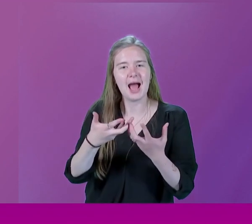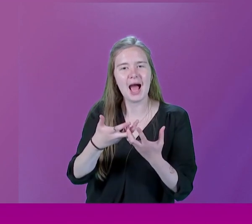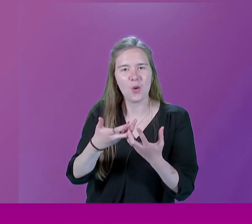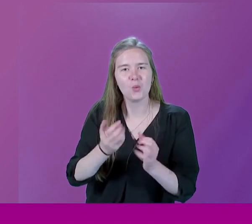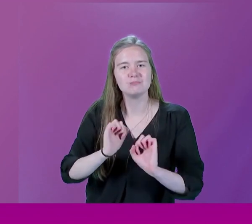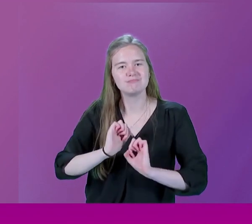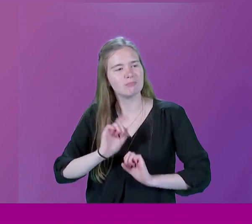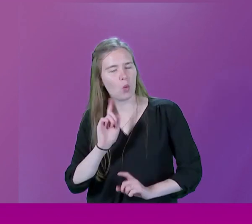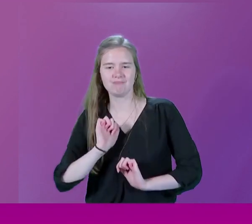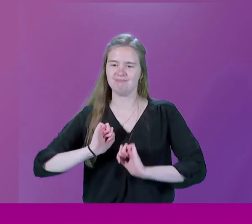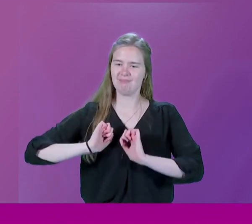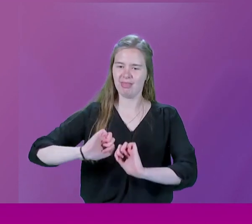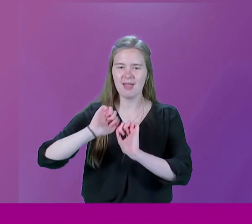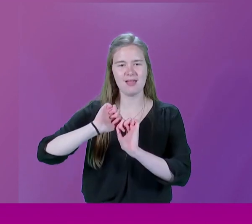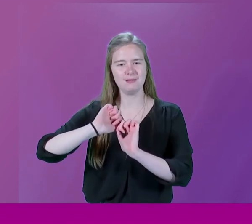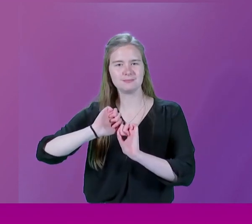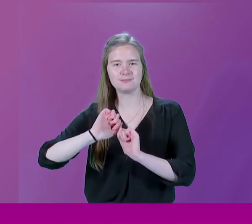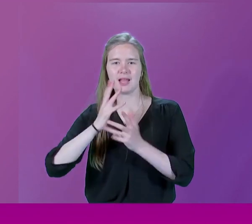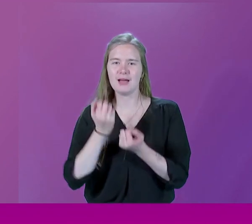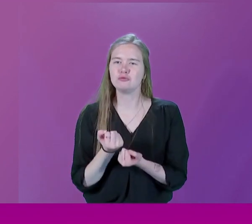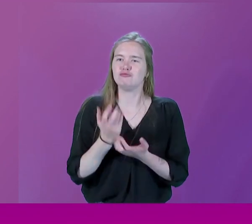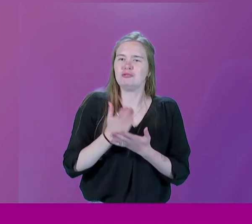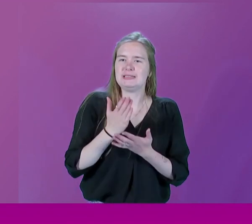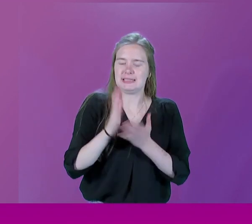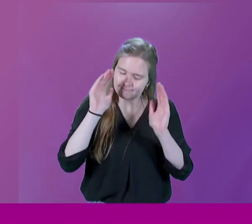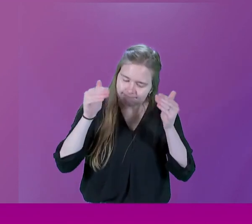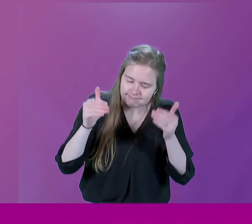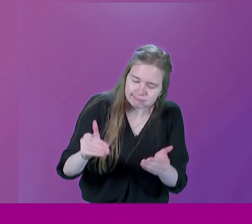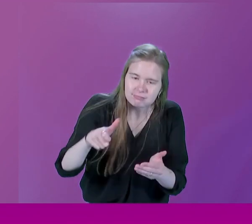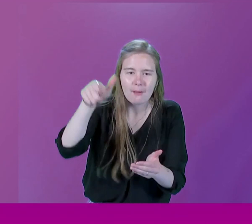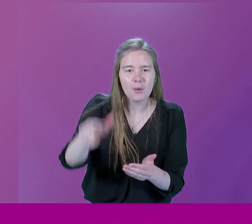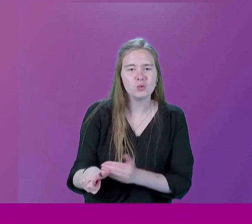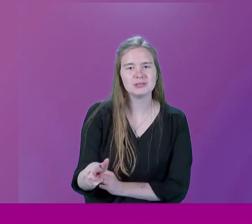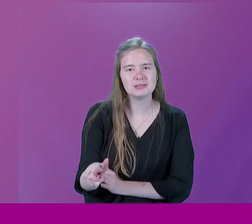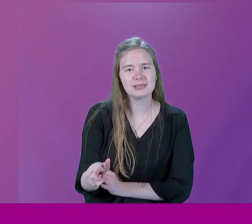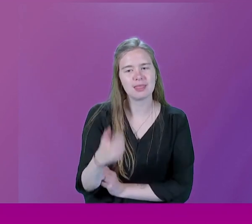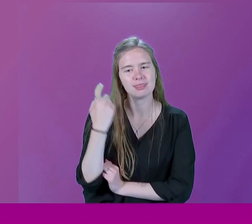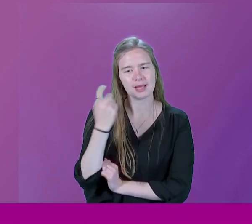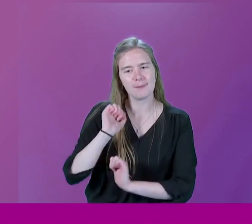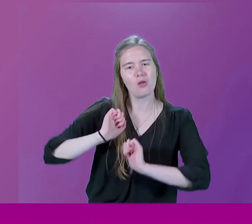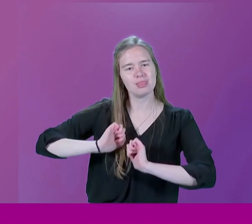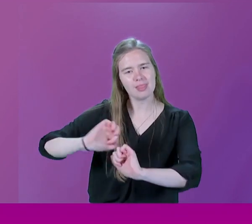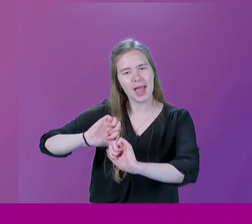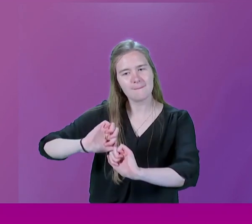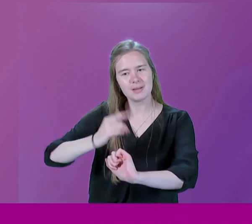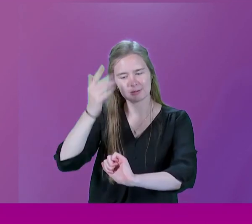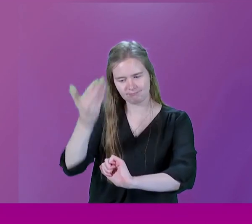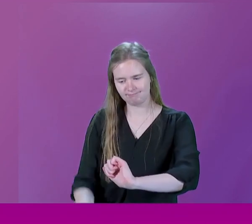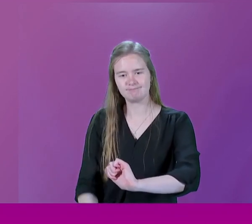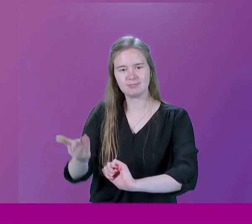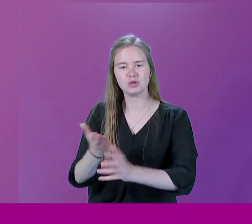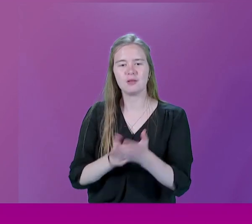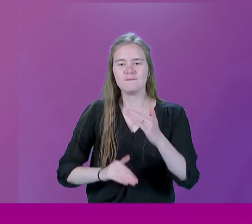is it that they, you know, they've got to just really zone in on that individual and use all